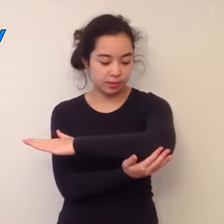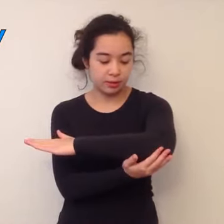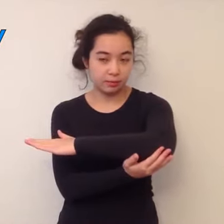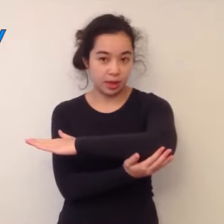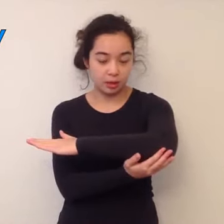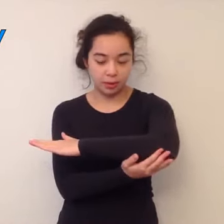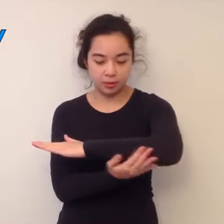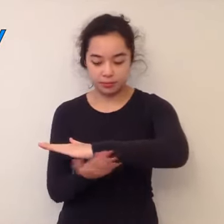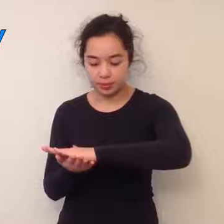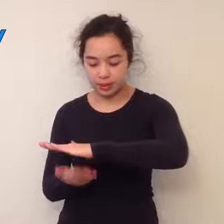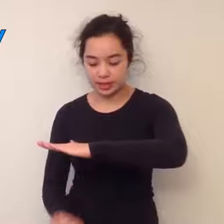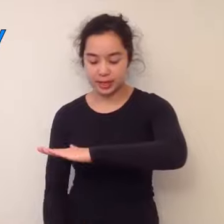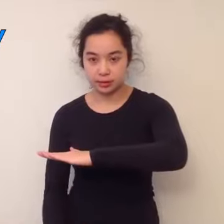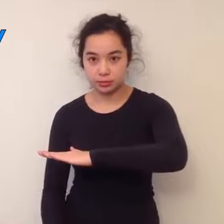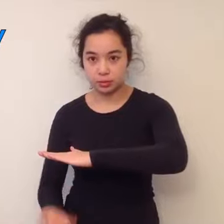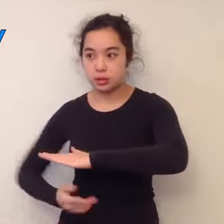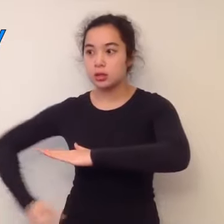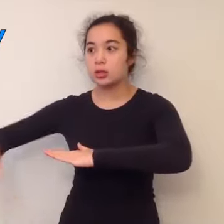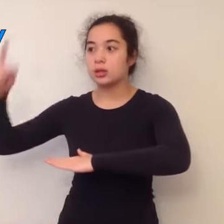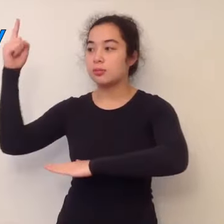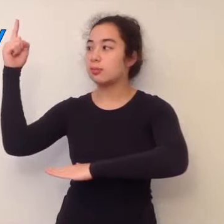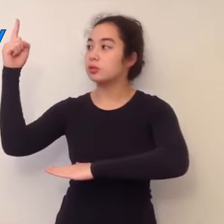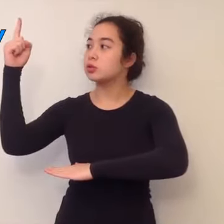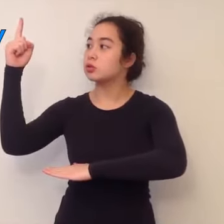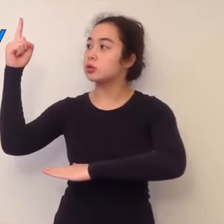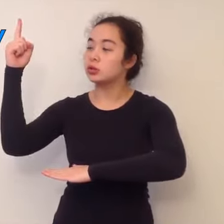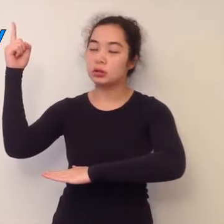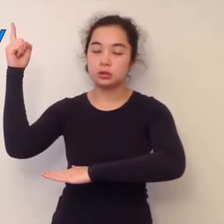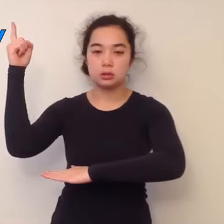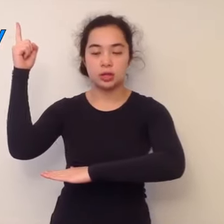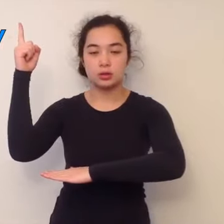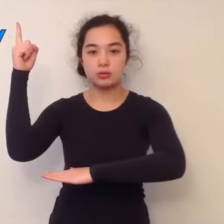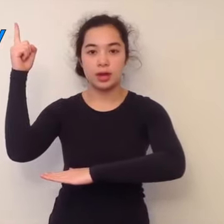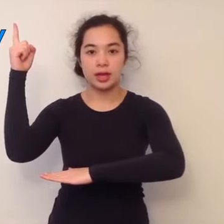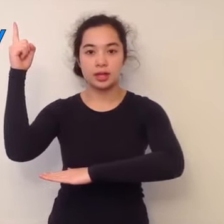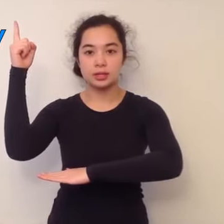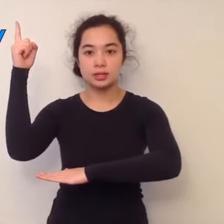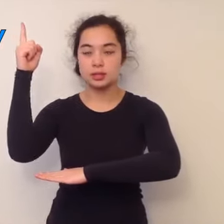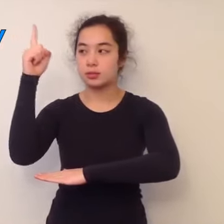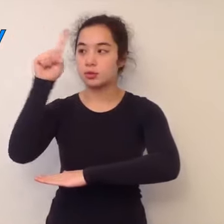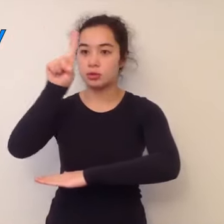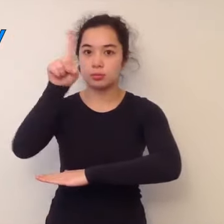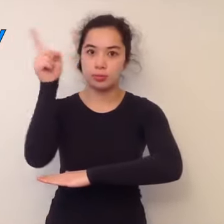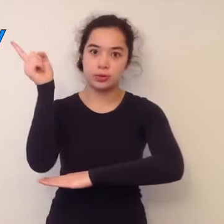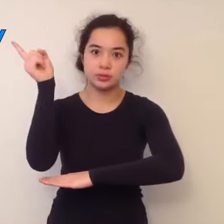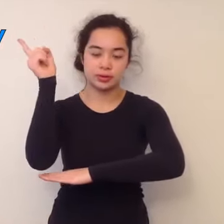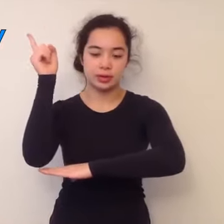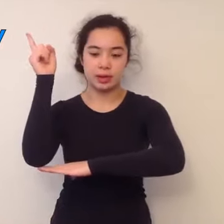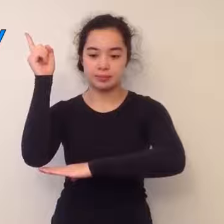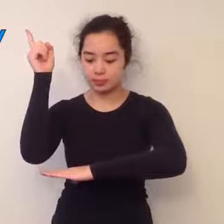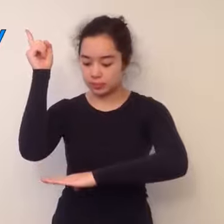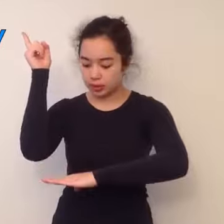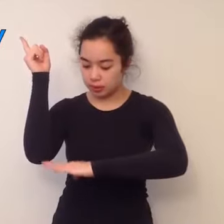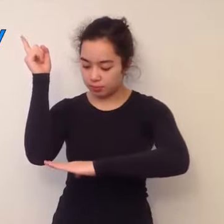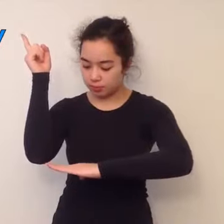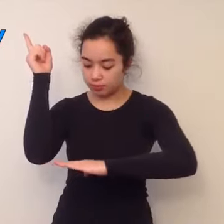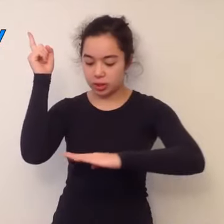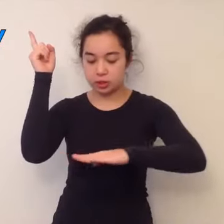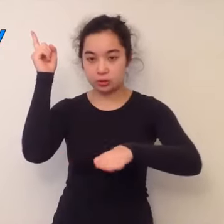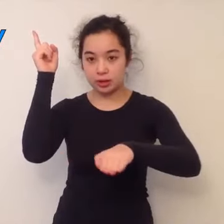back from your elbow and put that down, and then take your right hand with your pointy finger again, touch your left